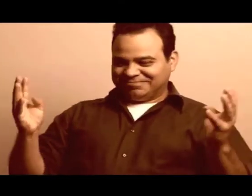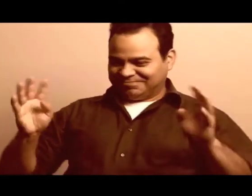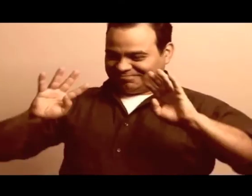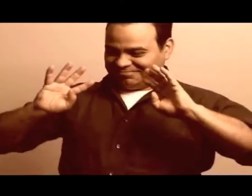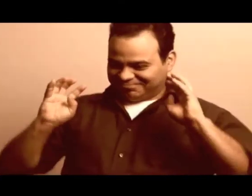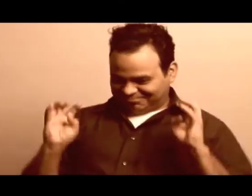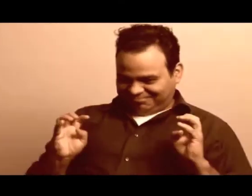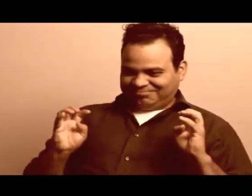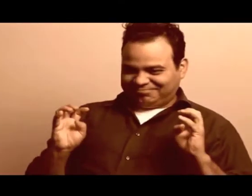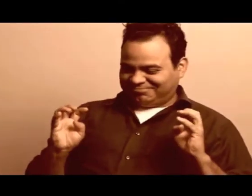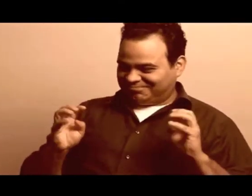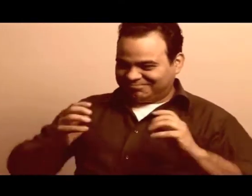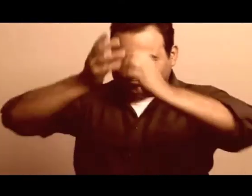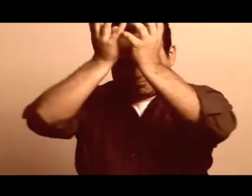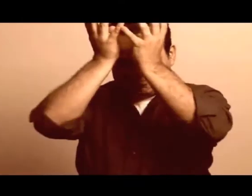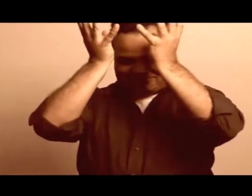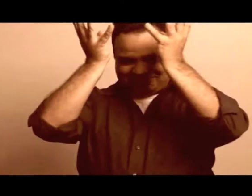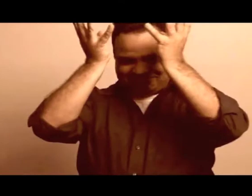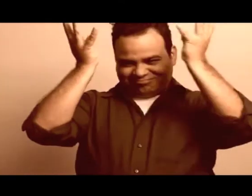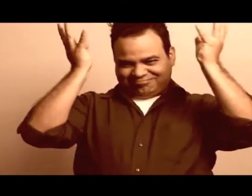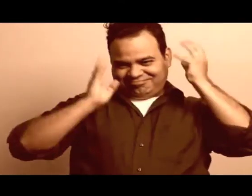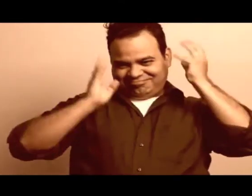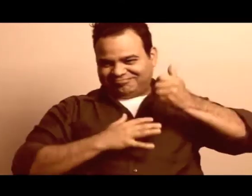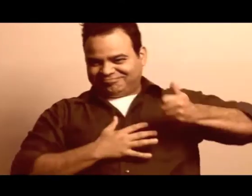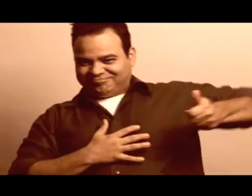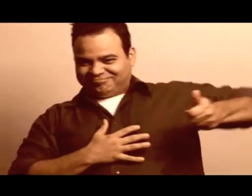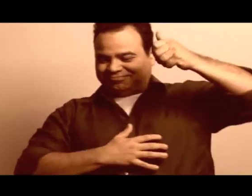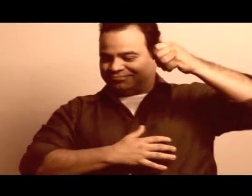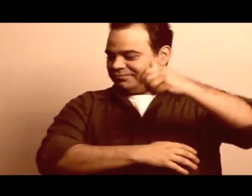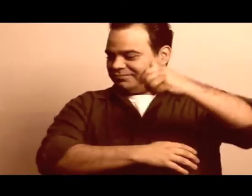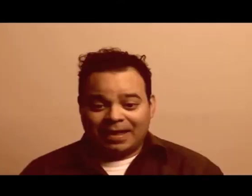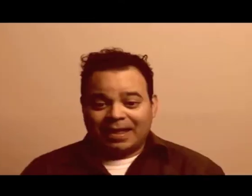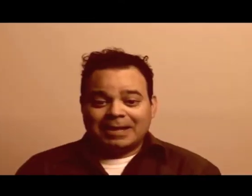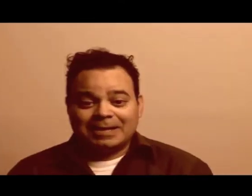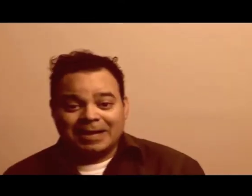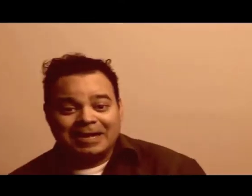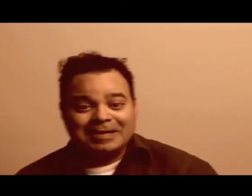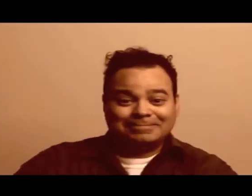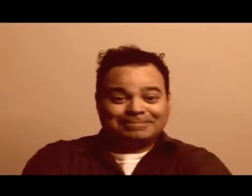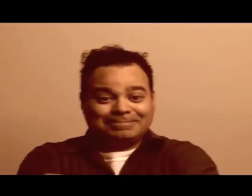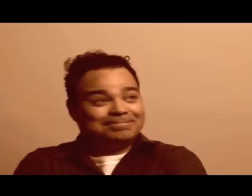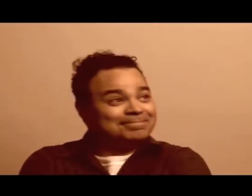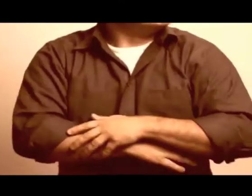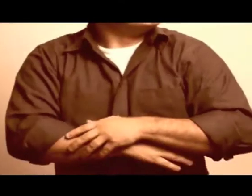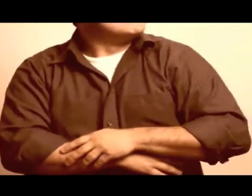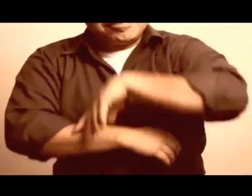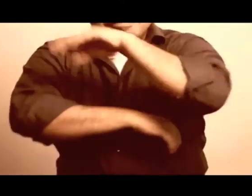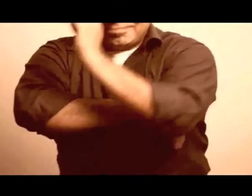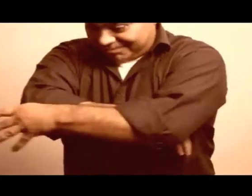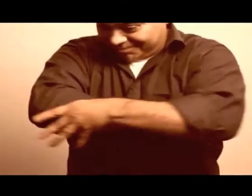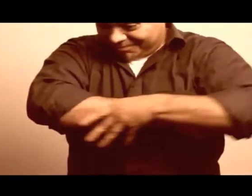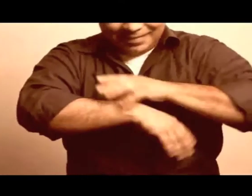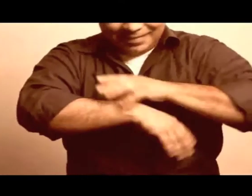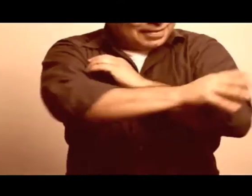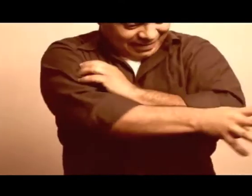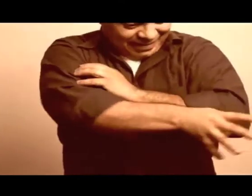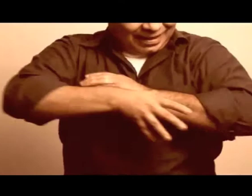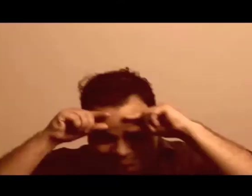down. In the circle sat One Feather, in his fringed poncho and headband with a solitary feather. His